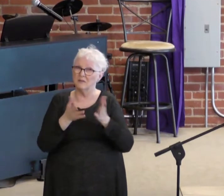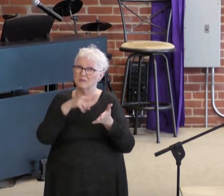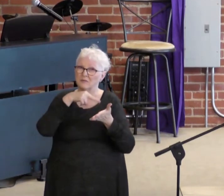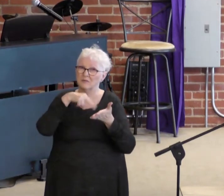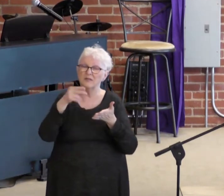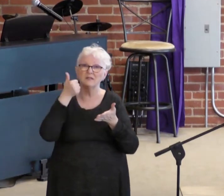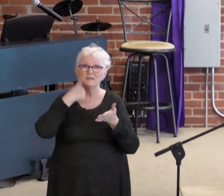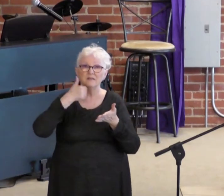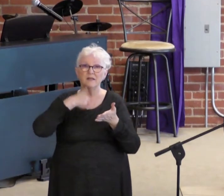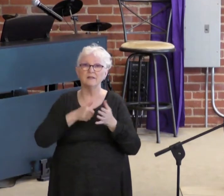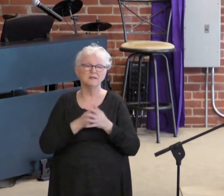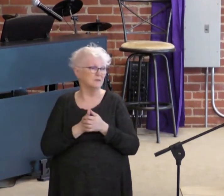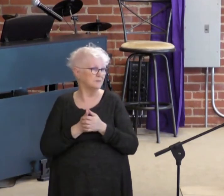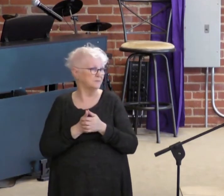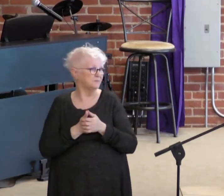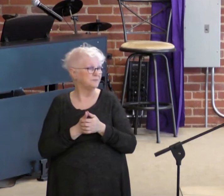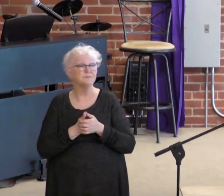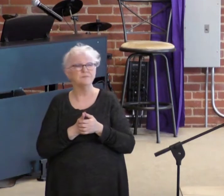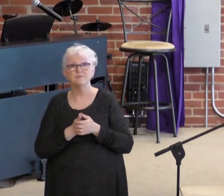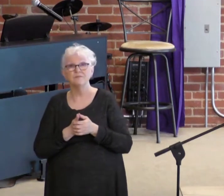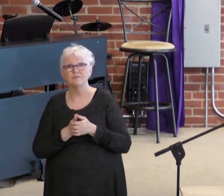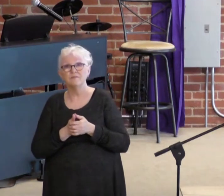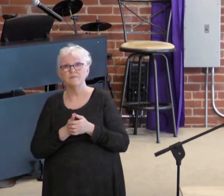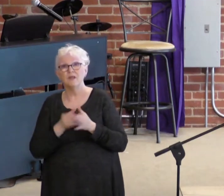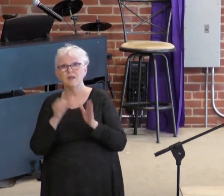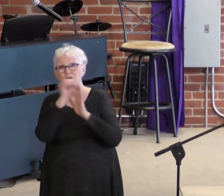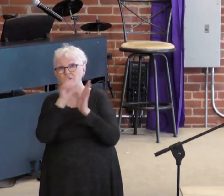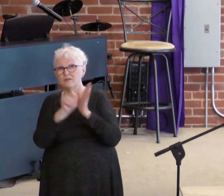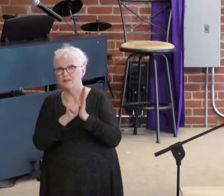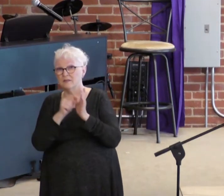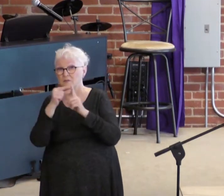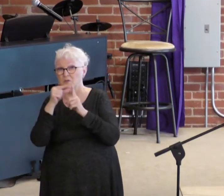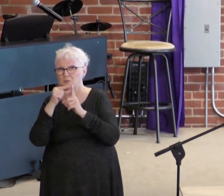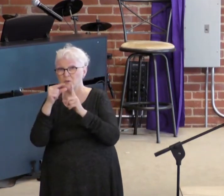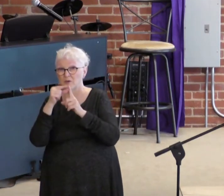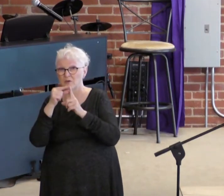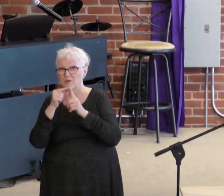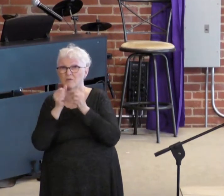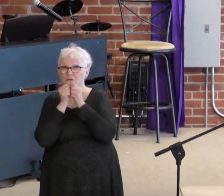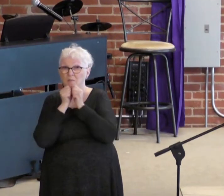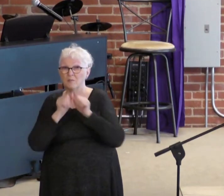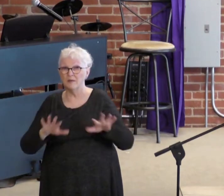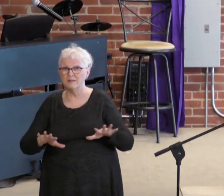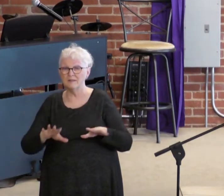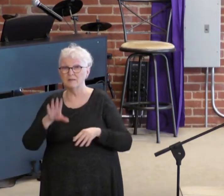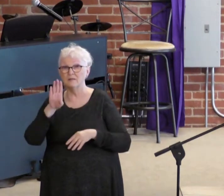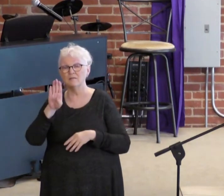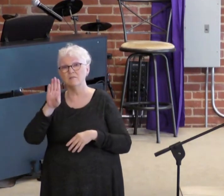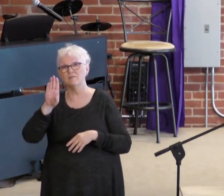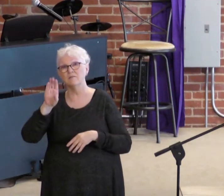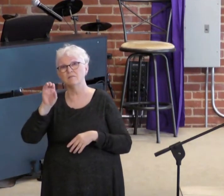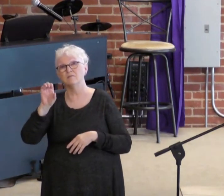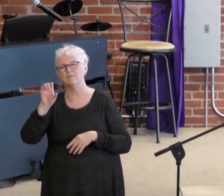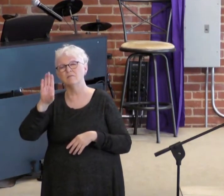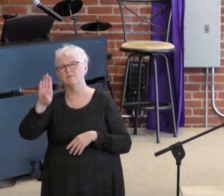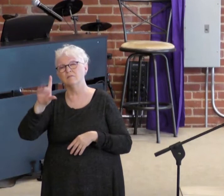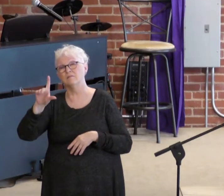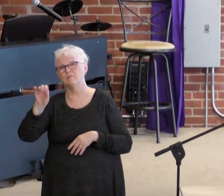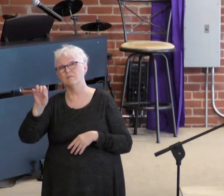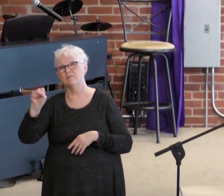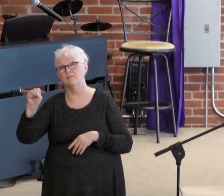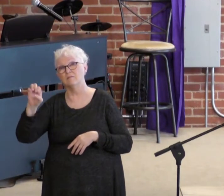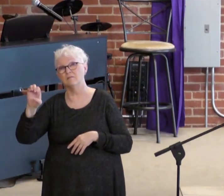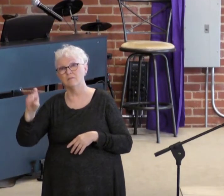and remember the Old Testament word for blessed means happy, right? So blessed are those